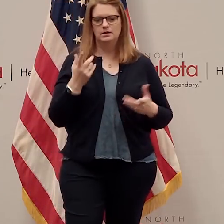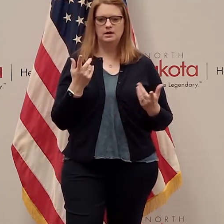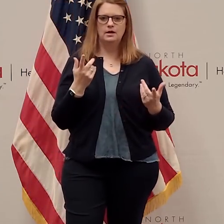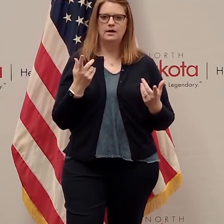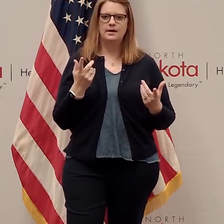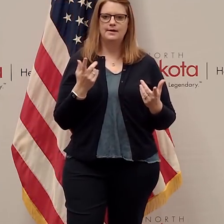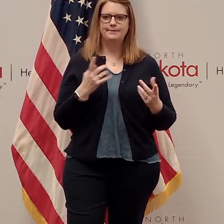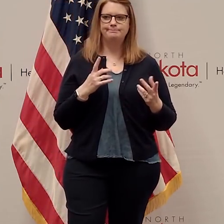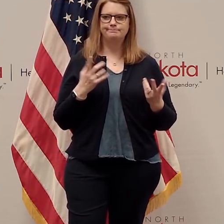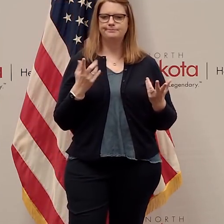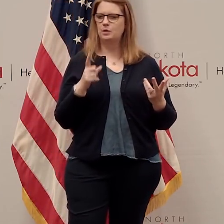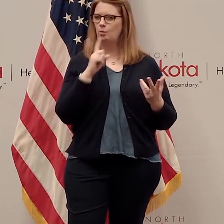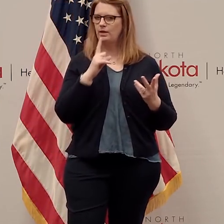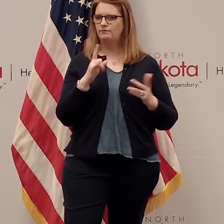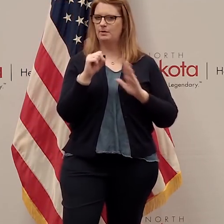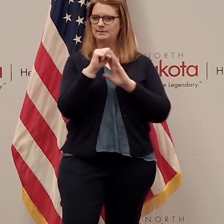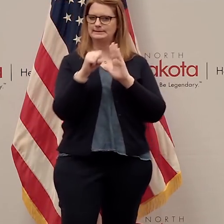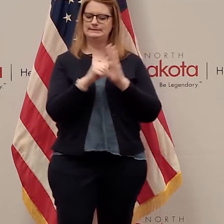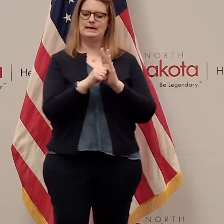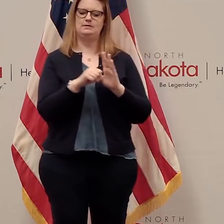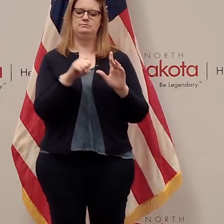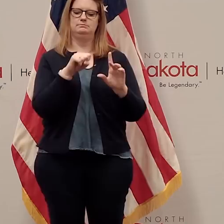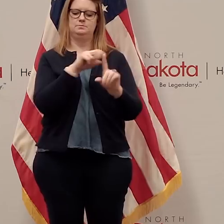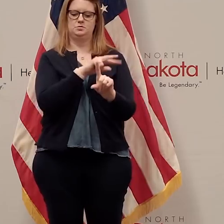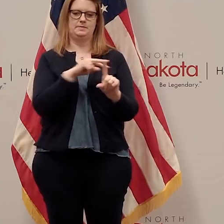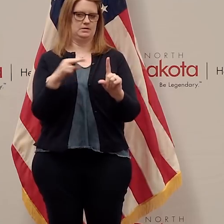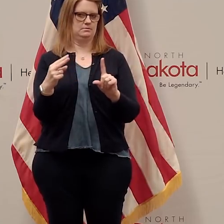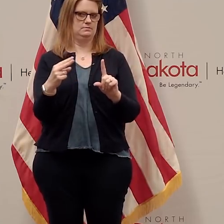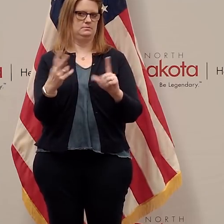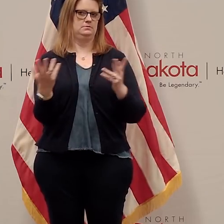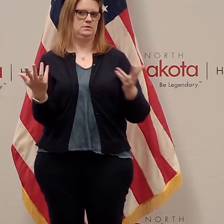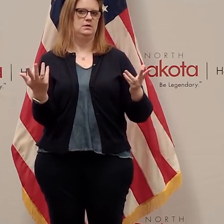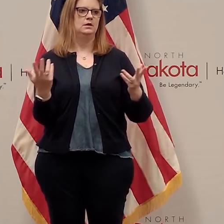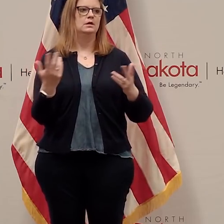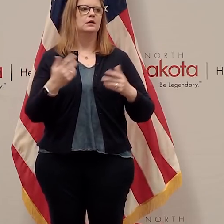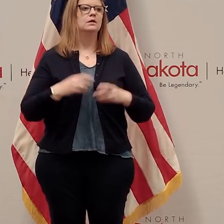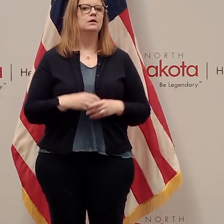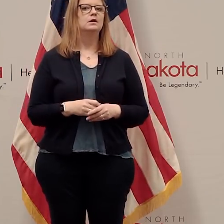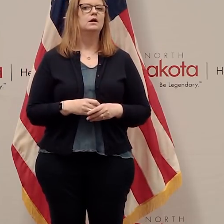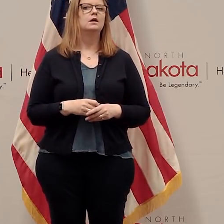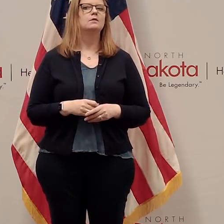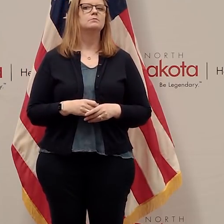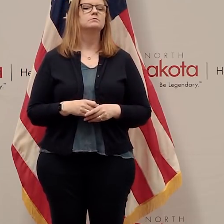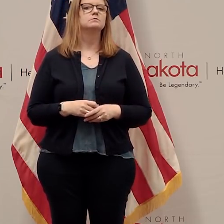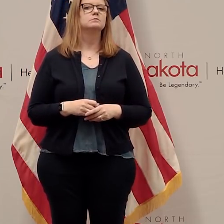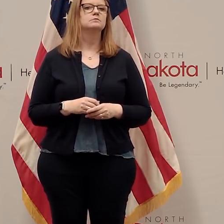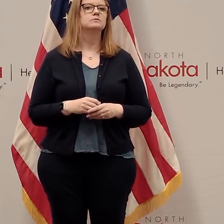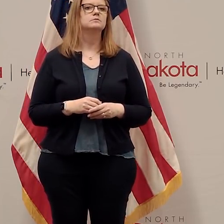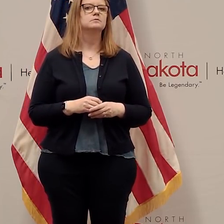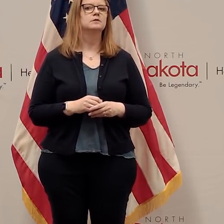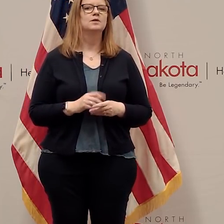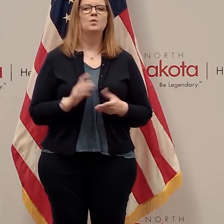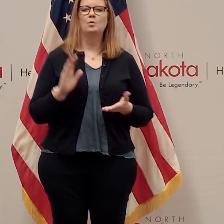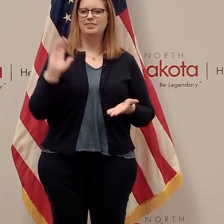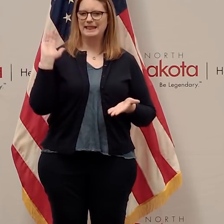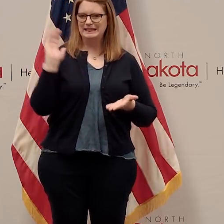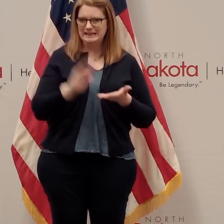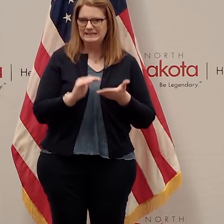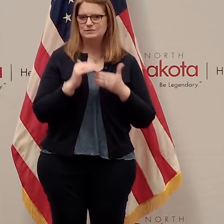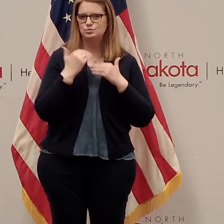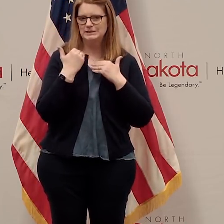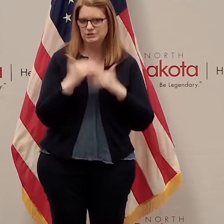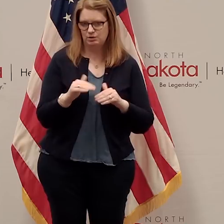statewide perspective, you know, we're trying to take the least restrictive approach we